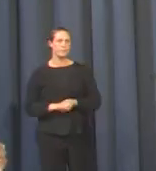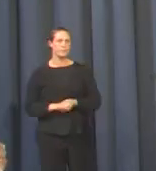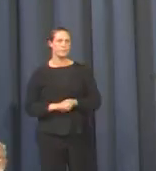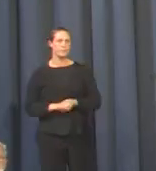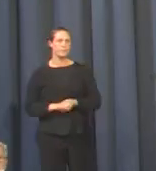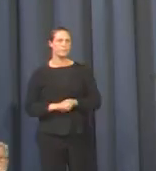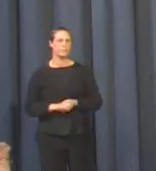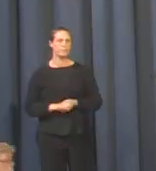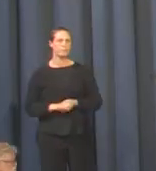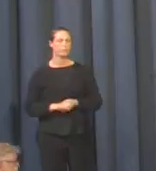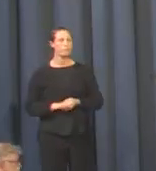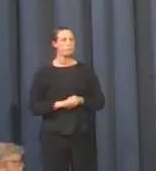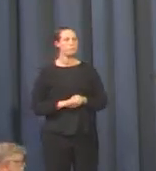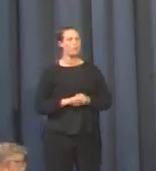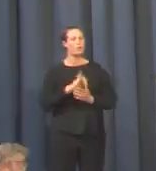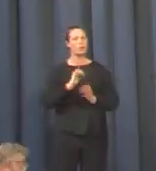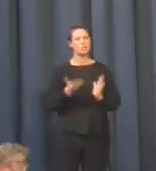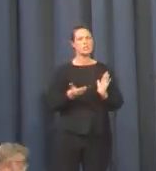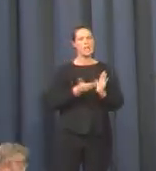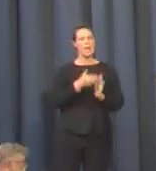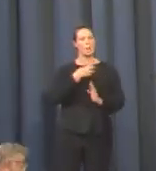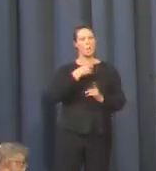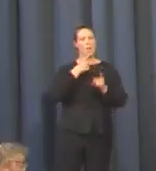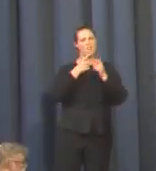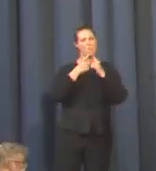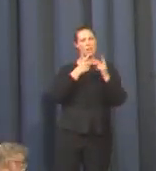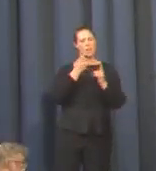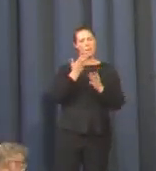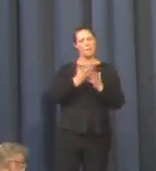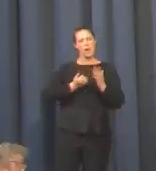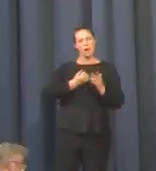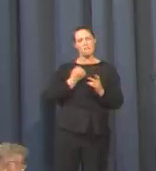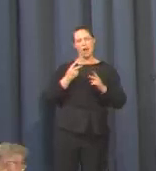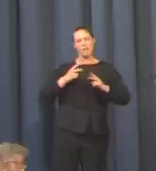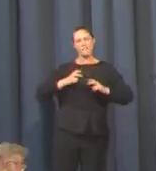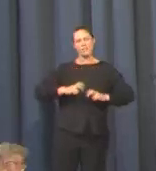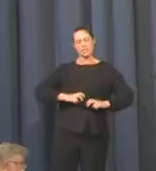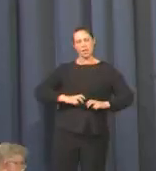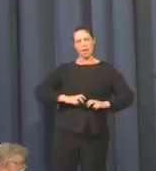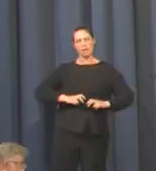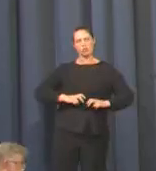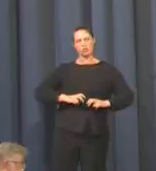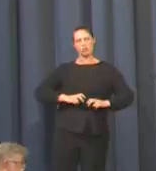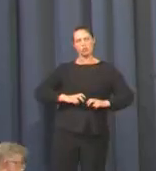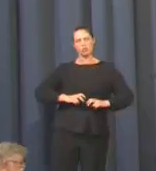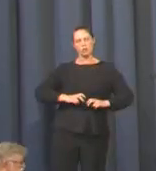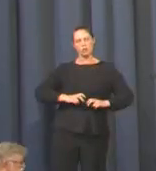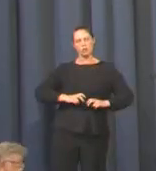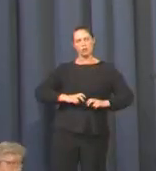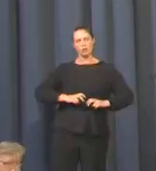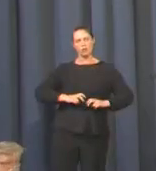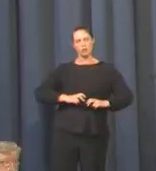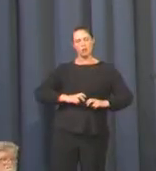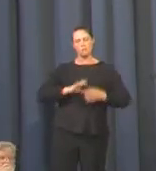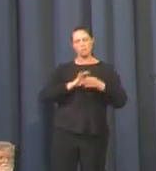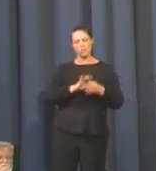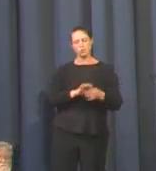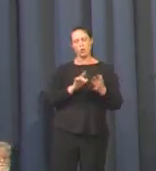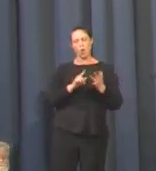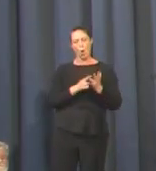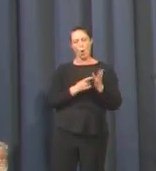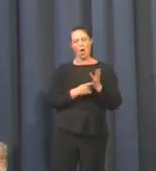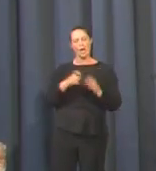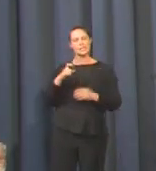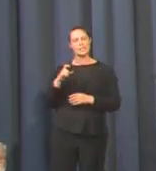Just to add to that, as a part of our investigation in conjunction with the IRC, we've looked